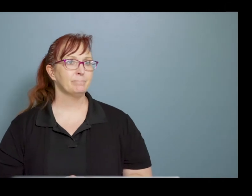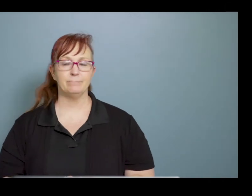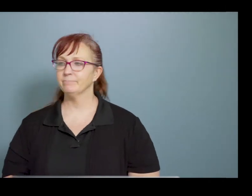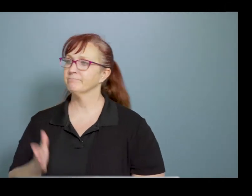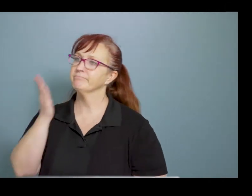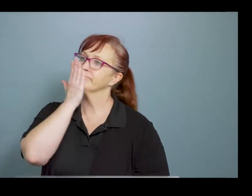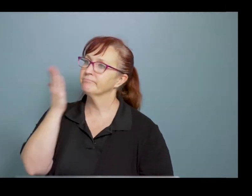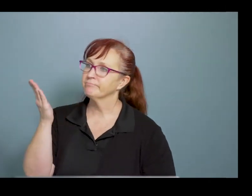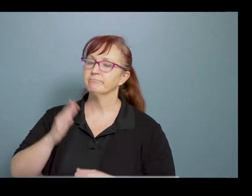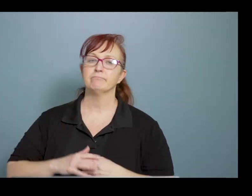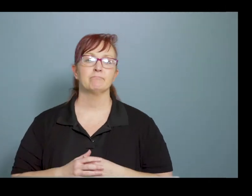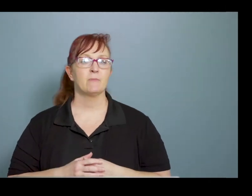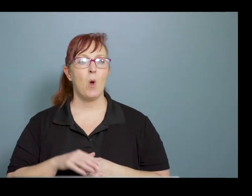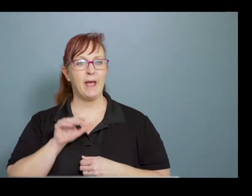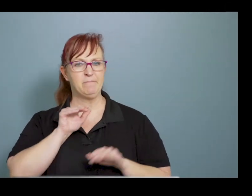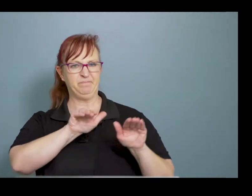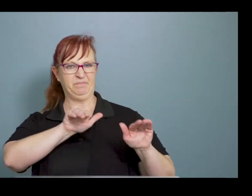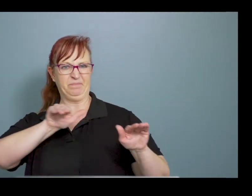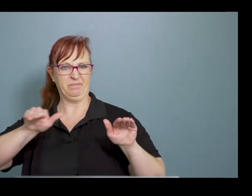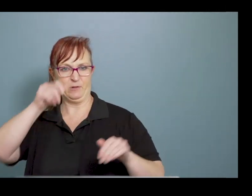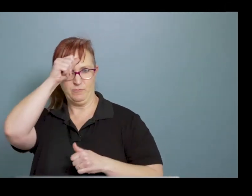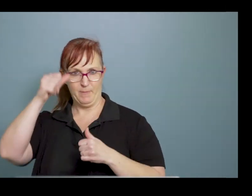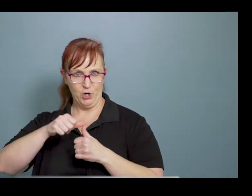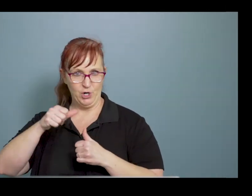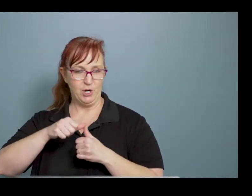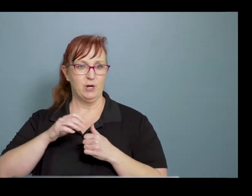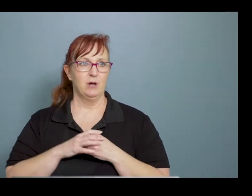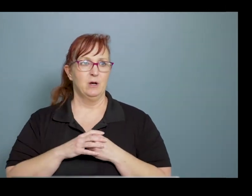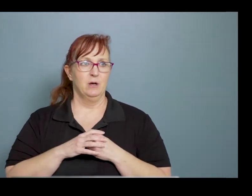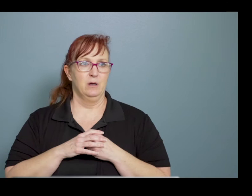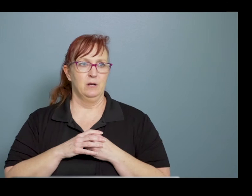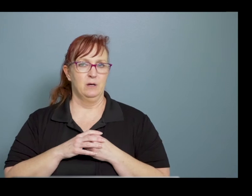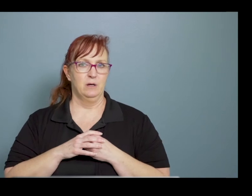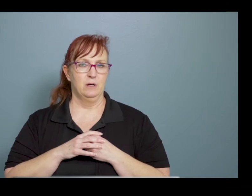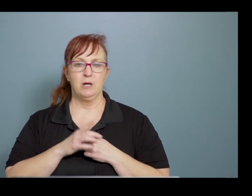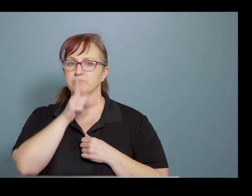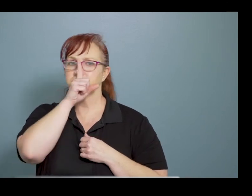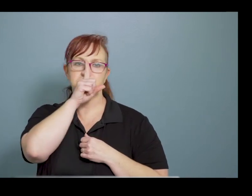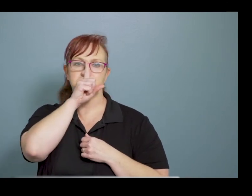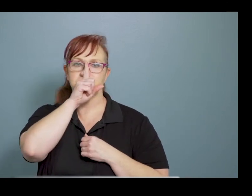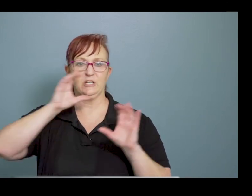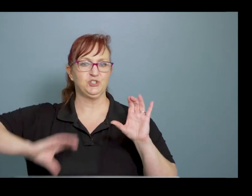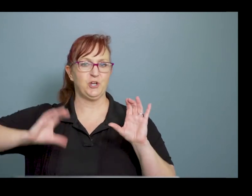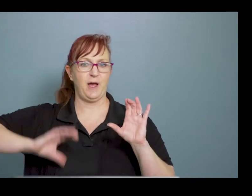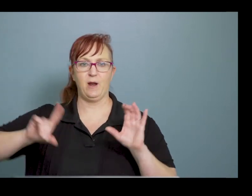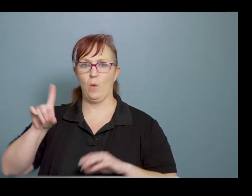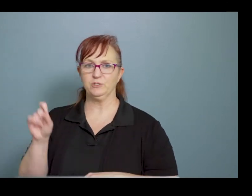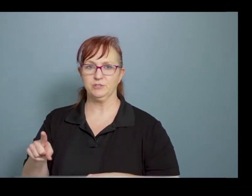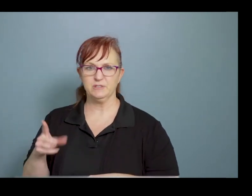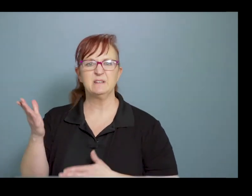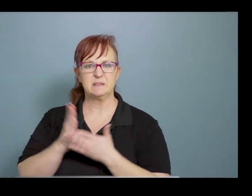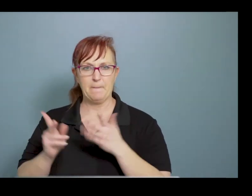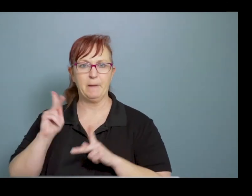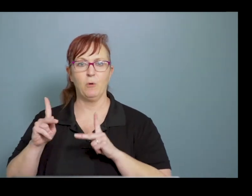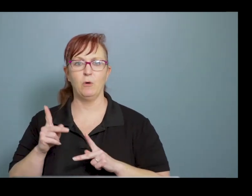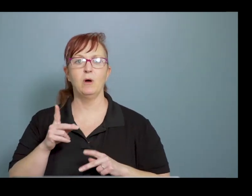Great, thank you. Just a reminder to everyone, and it was in the chat side of this, a couple of folks had